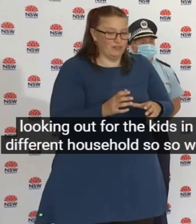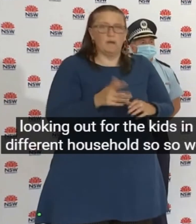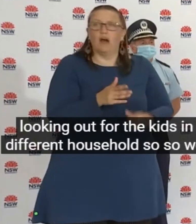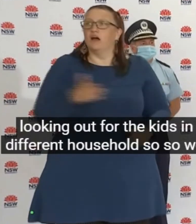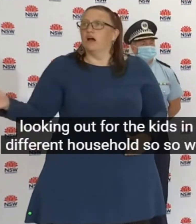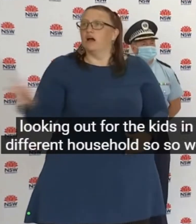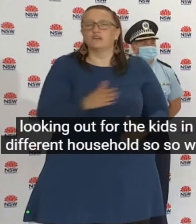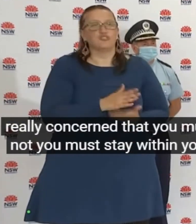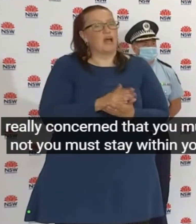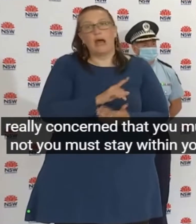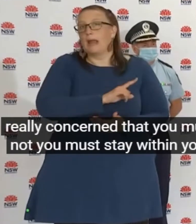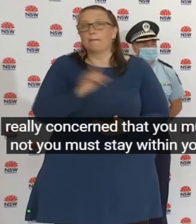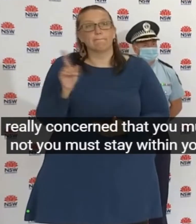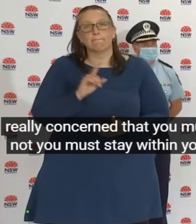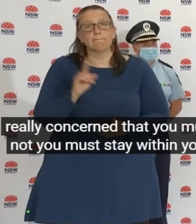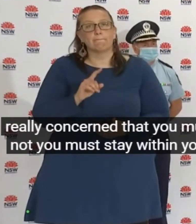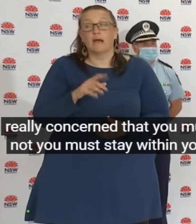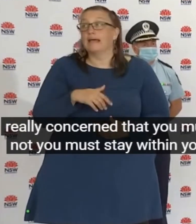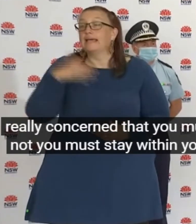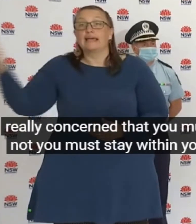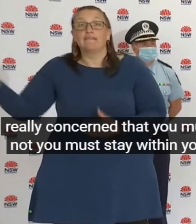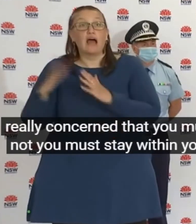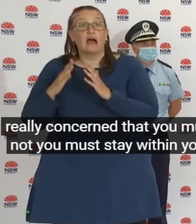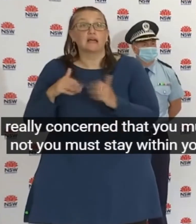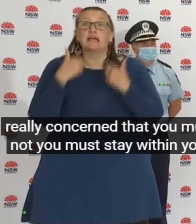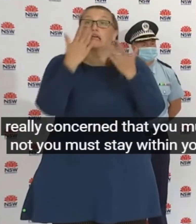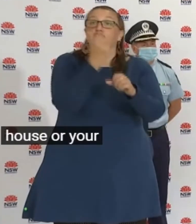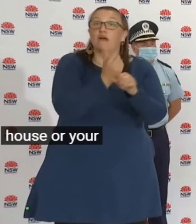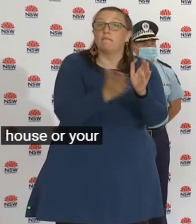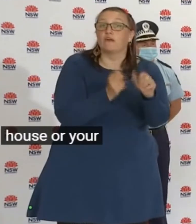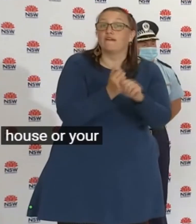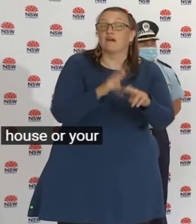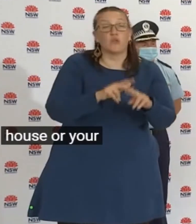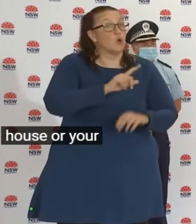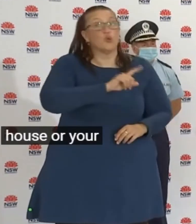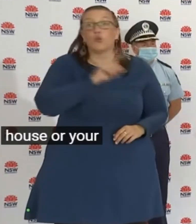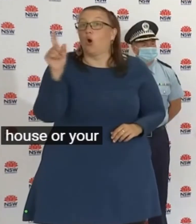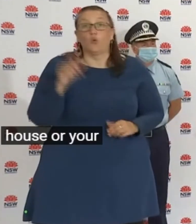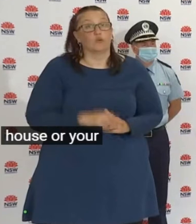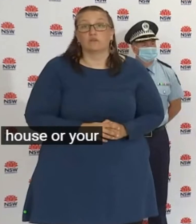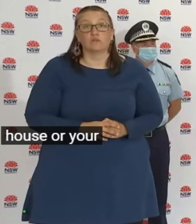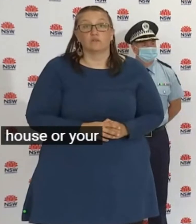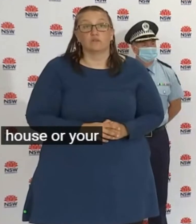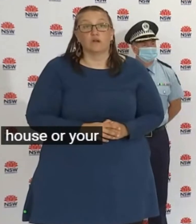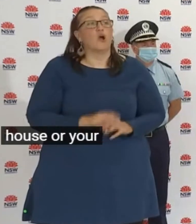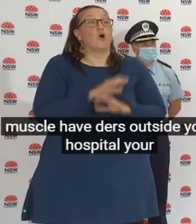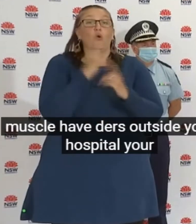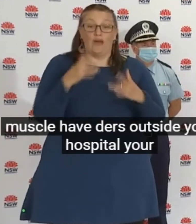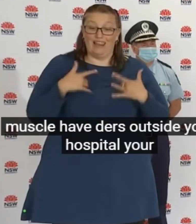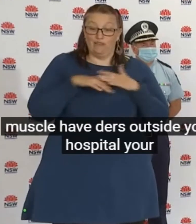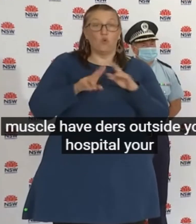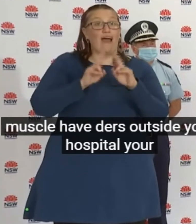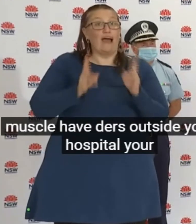your household. You must not have visitors outside your hospital. You must not have visitors outside your household, even to